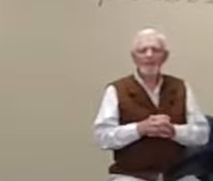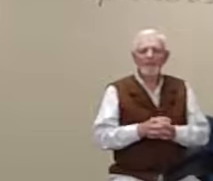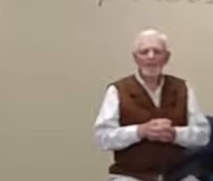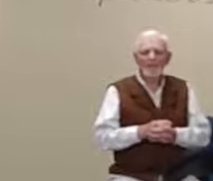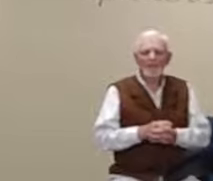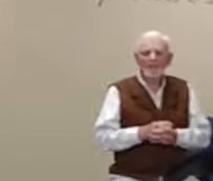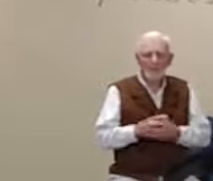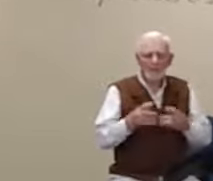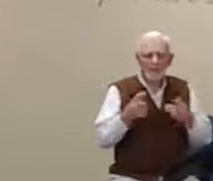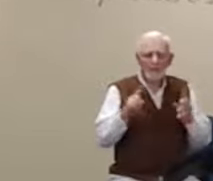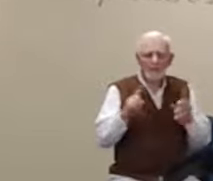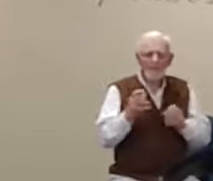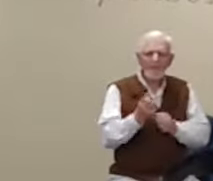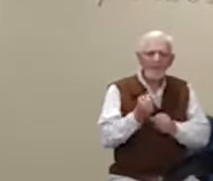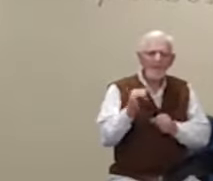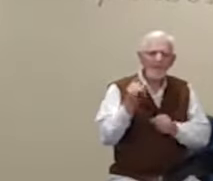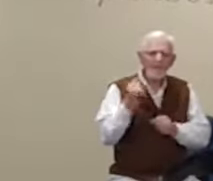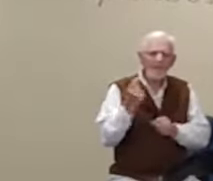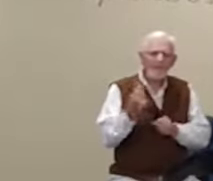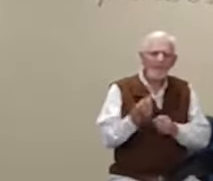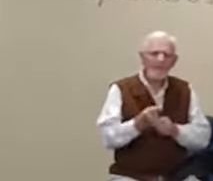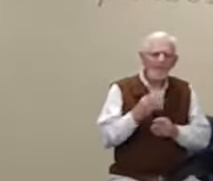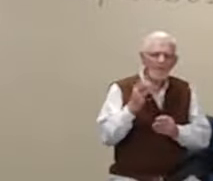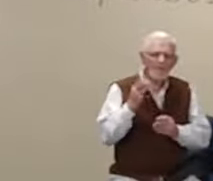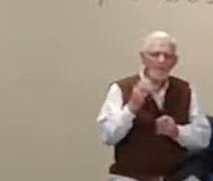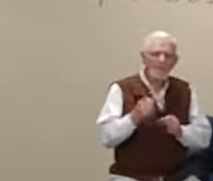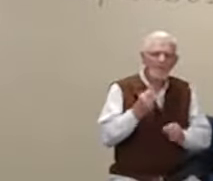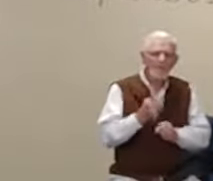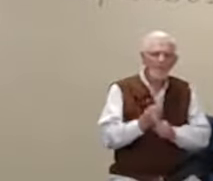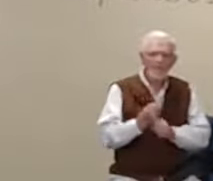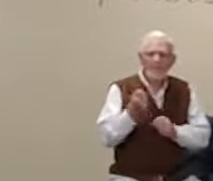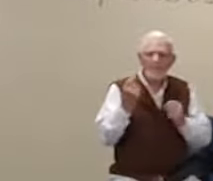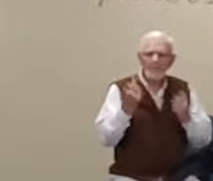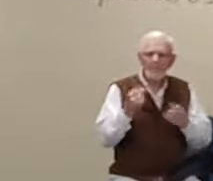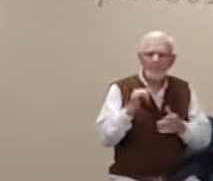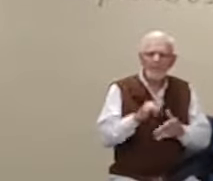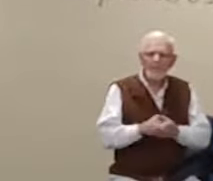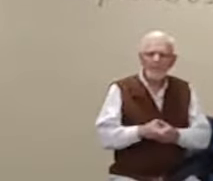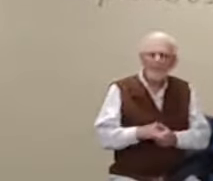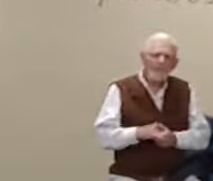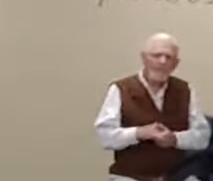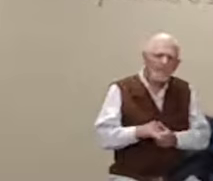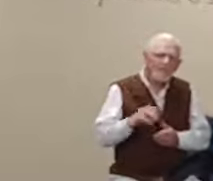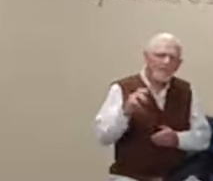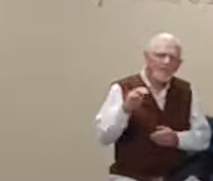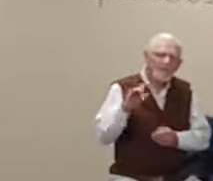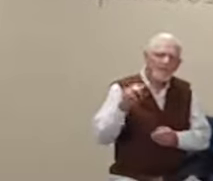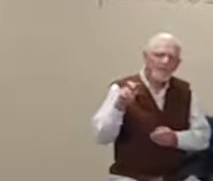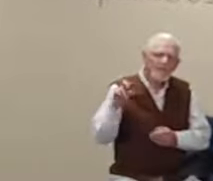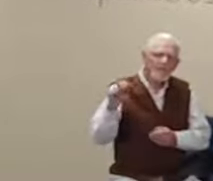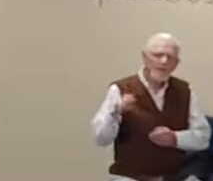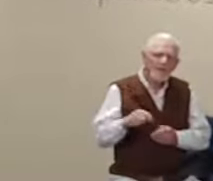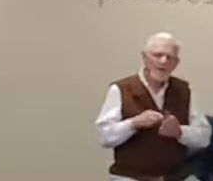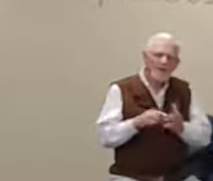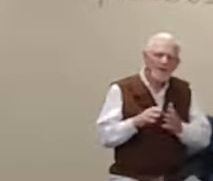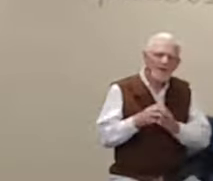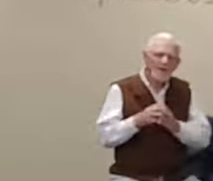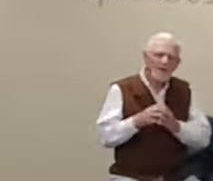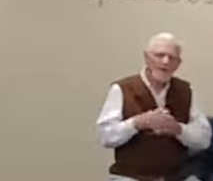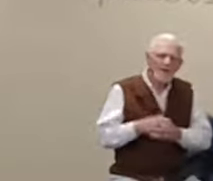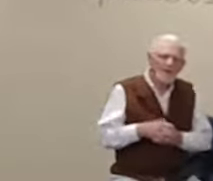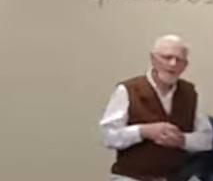They finally got it. It takes years. We had to understand something as a missionary. I'd read the missionary books, and oh, yeah, you're